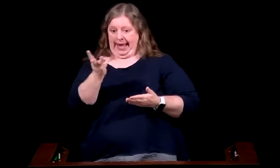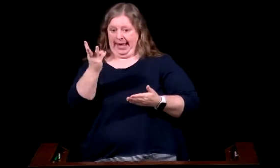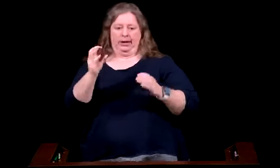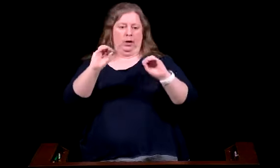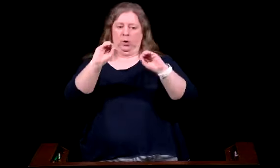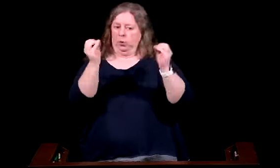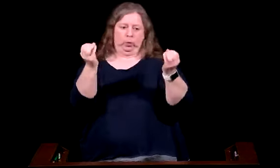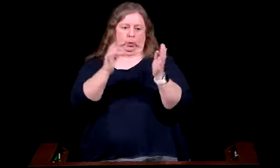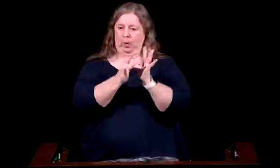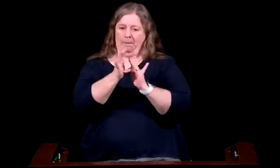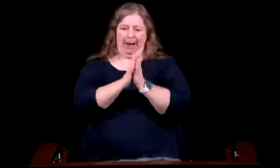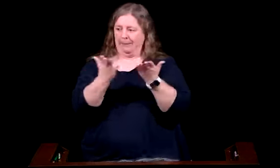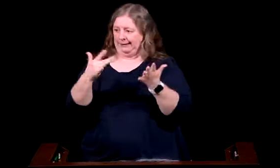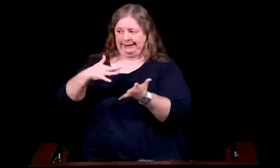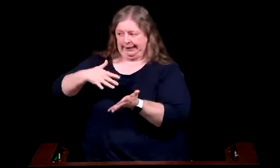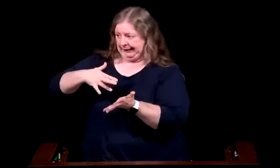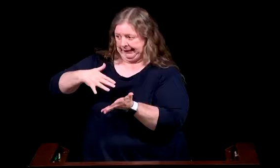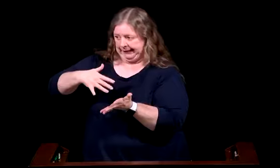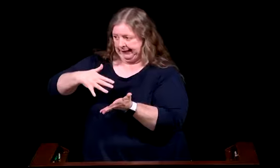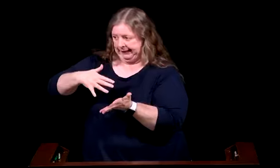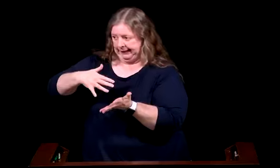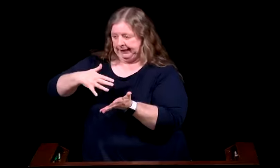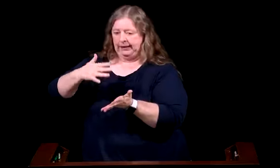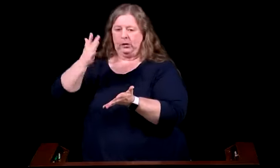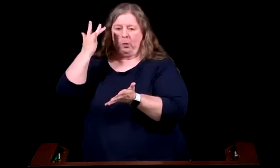on Wednesday, there will be no Bible study.